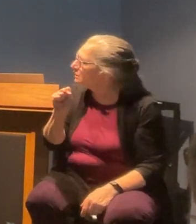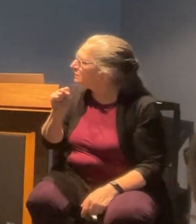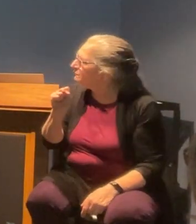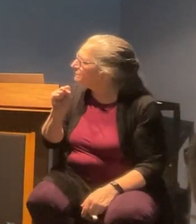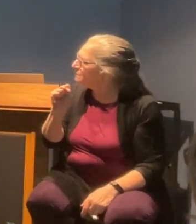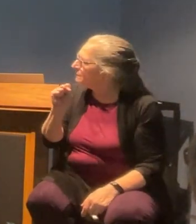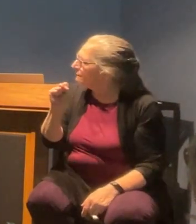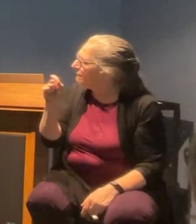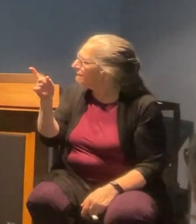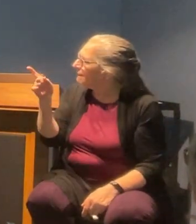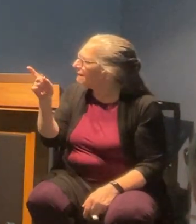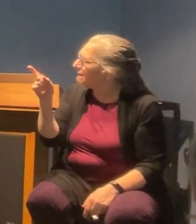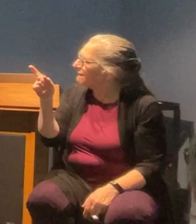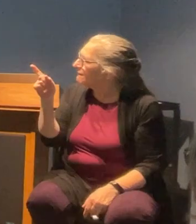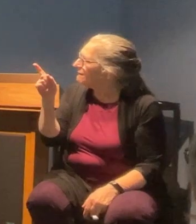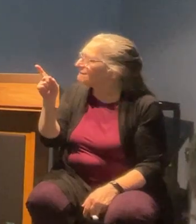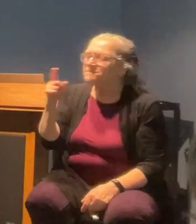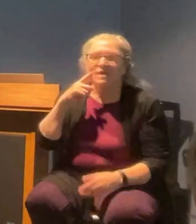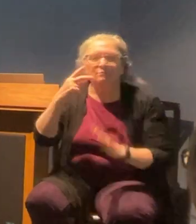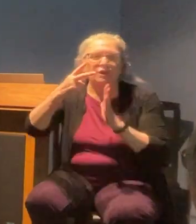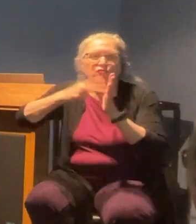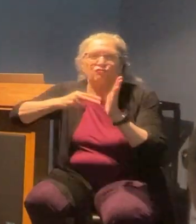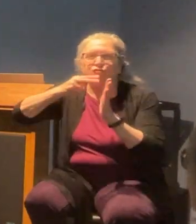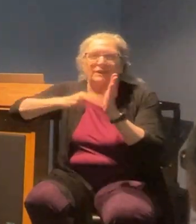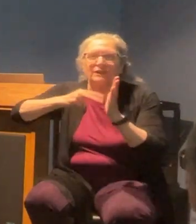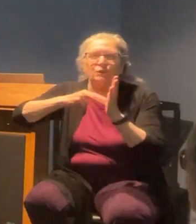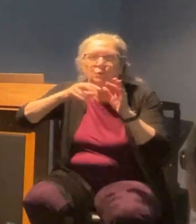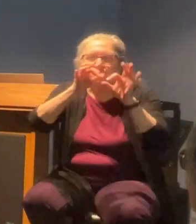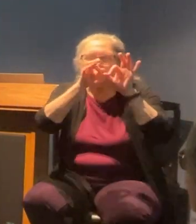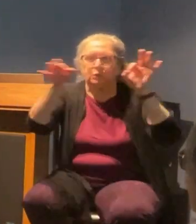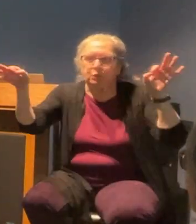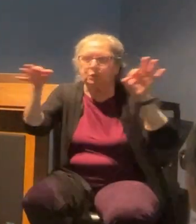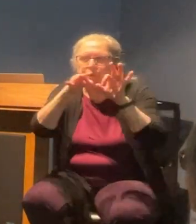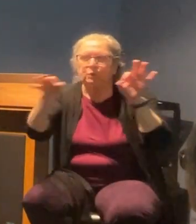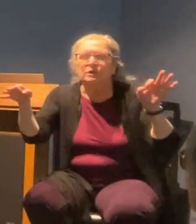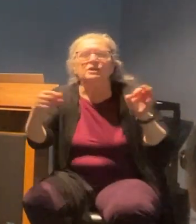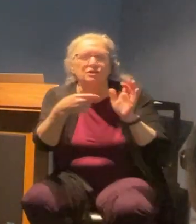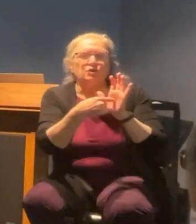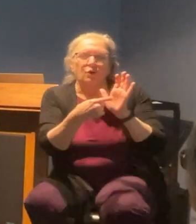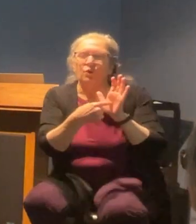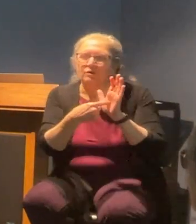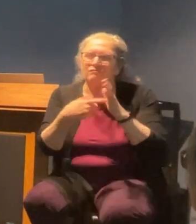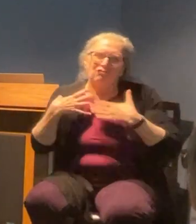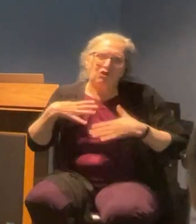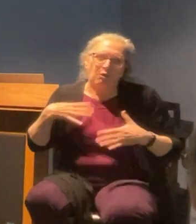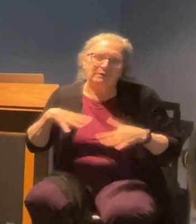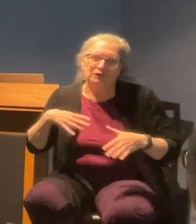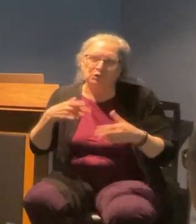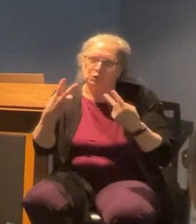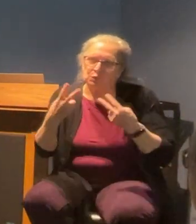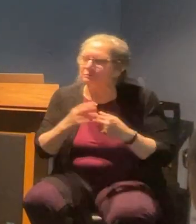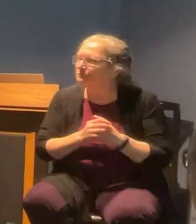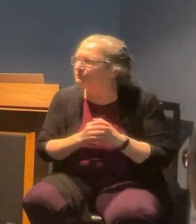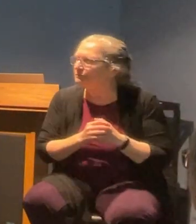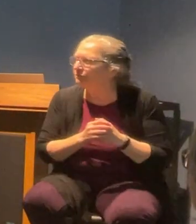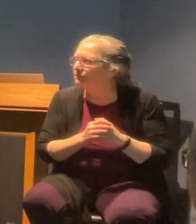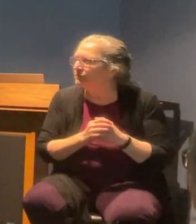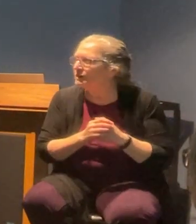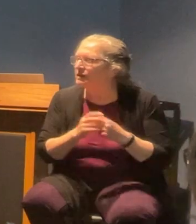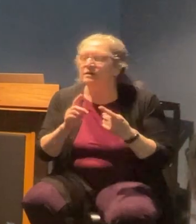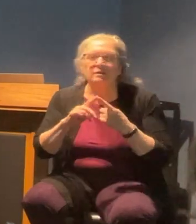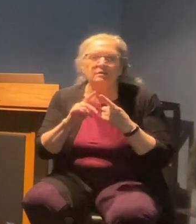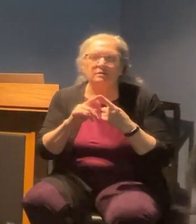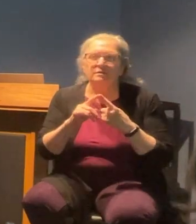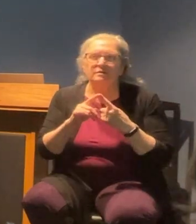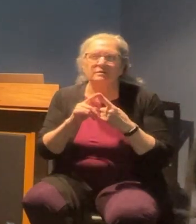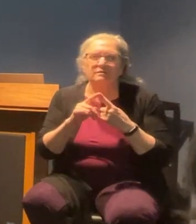So I'm gonna read two of the garments just to kind of locate us as an example of what's the text.